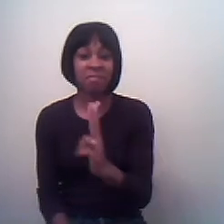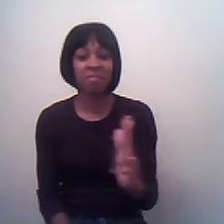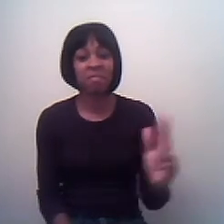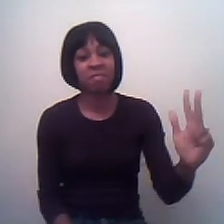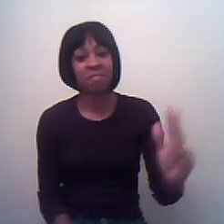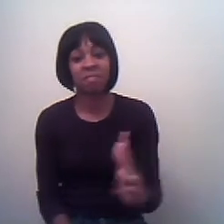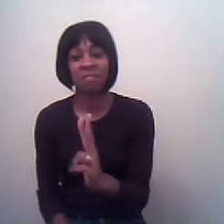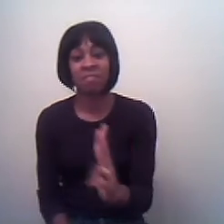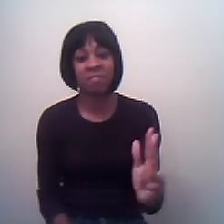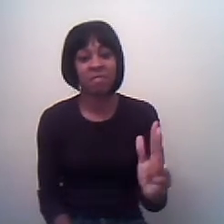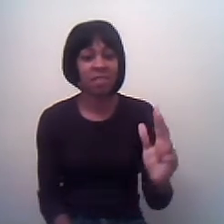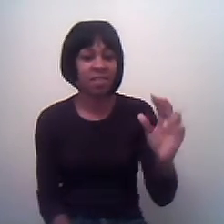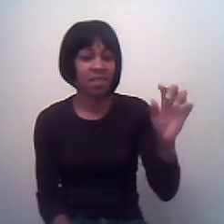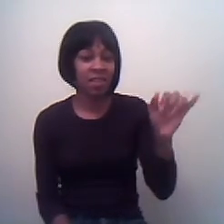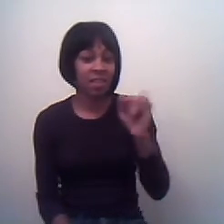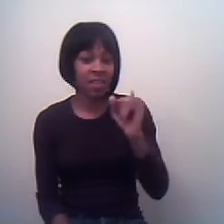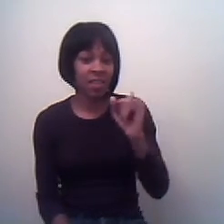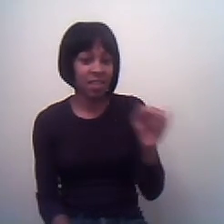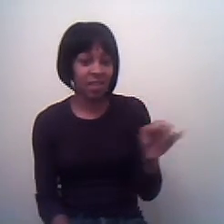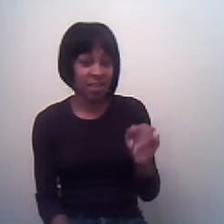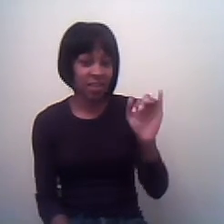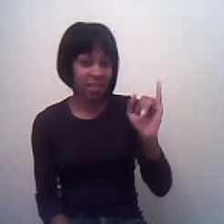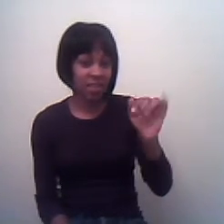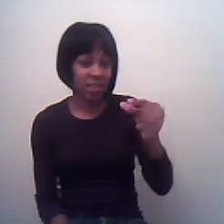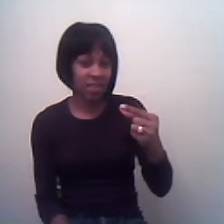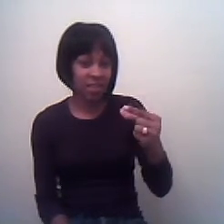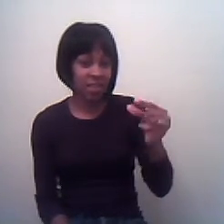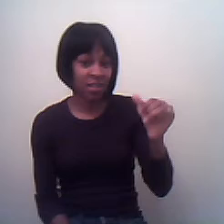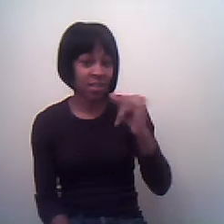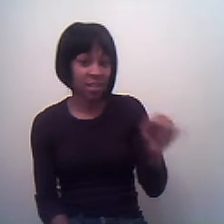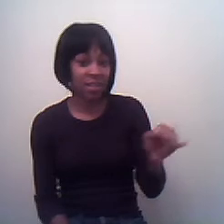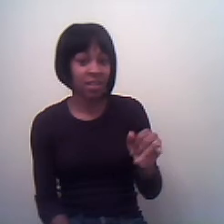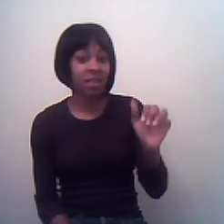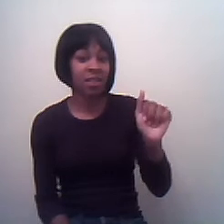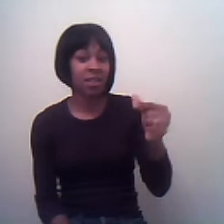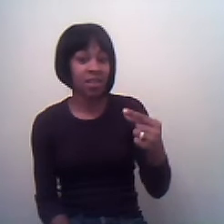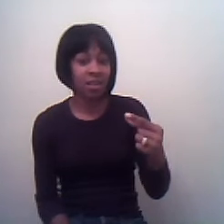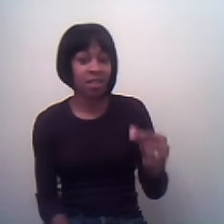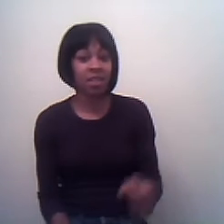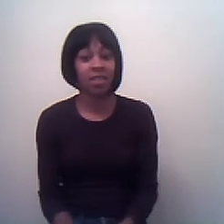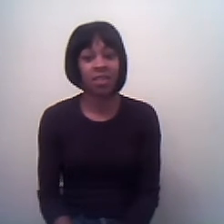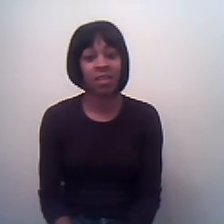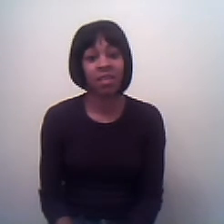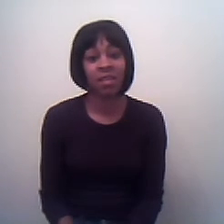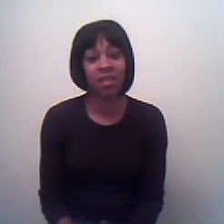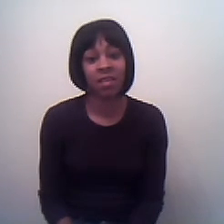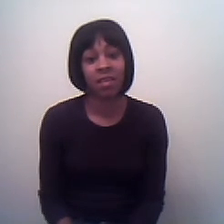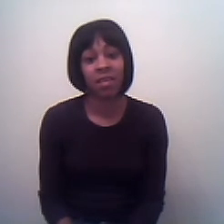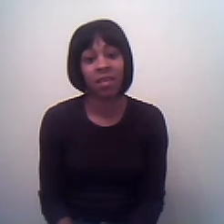Now, depending upon my skill and the layout of the boat, I can perhaps get there quicker than somebody else.